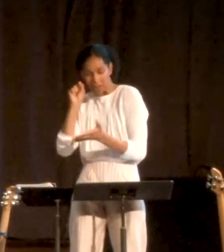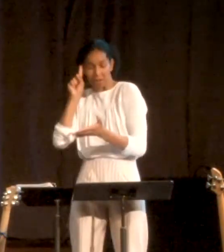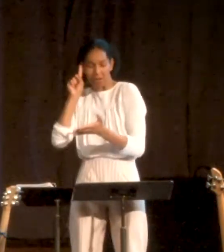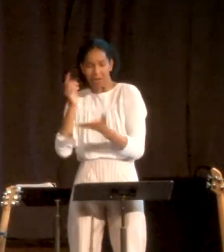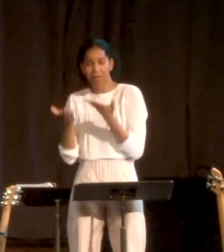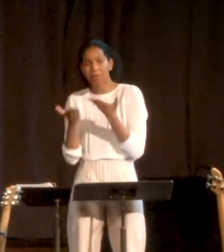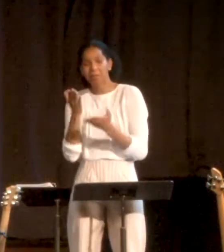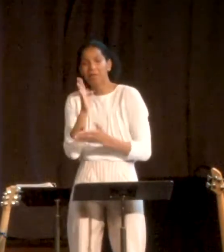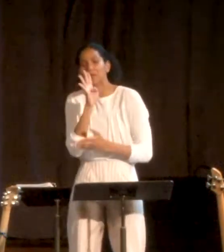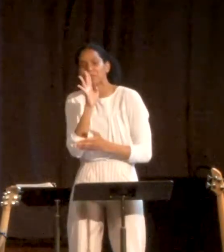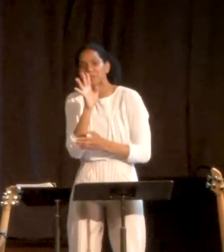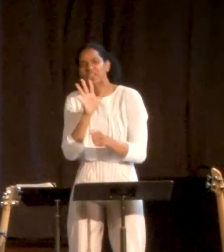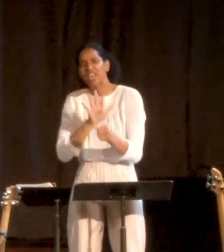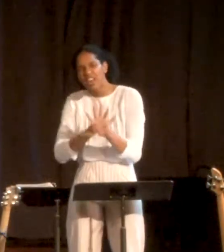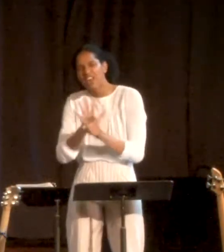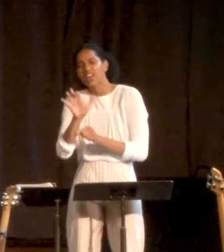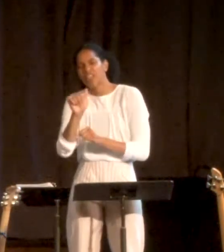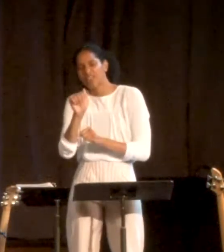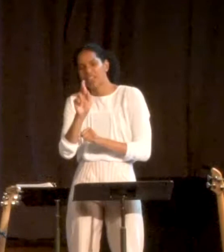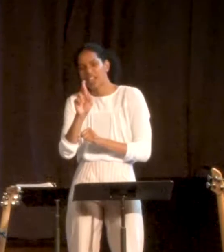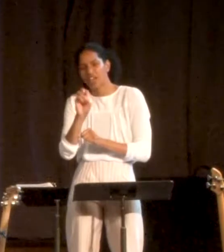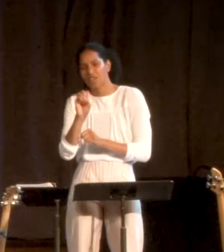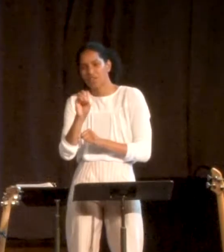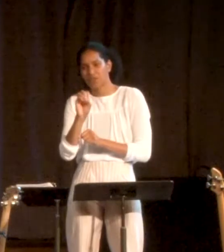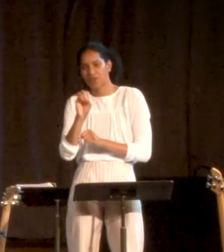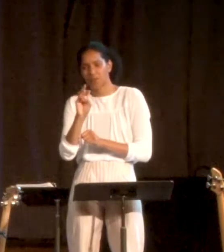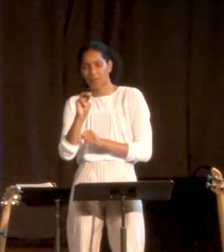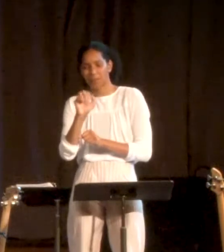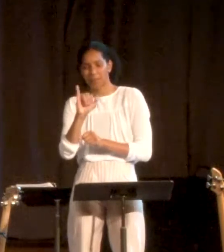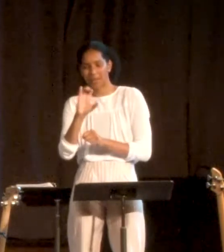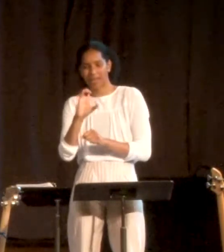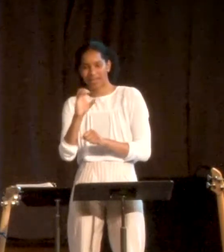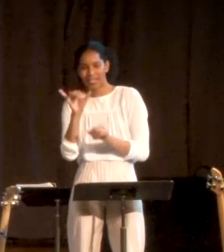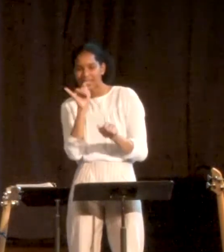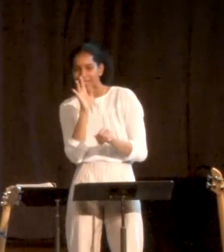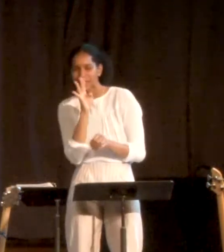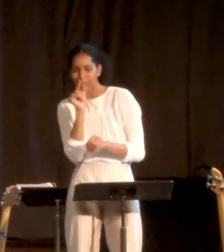enough Aramaic to get by down at the local bakery.